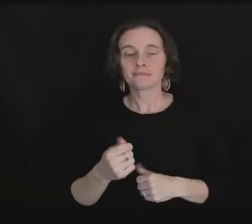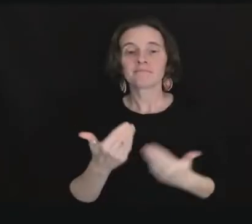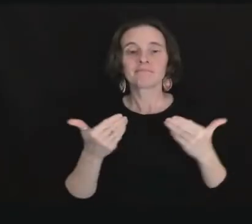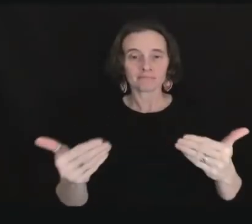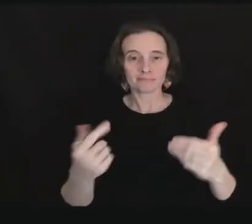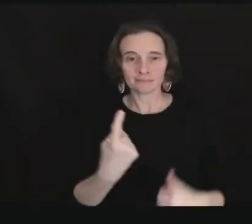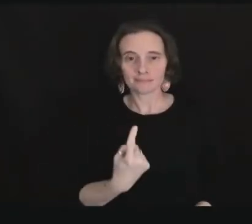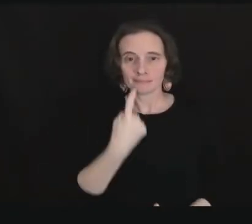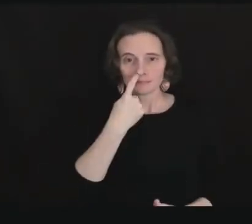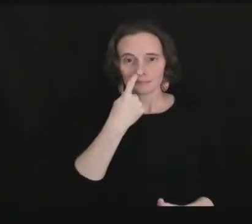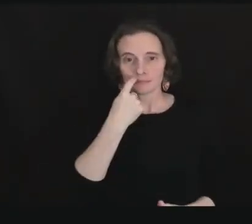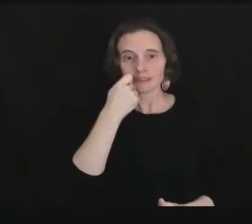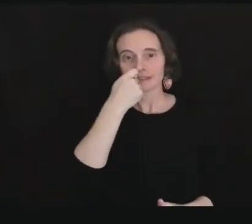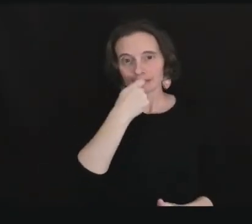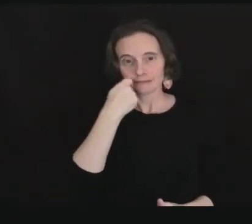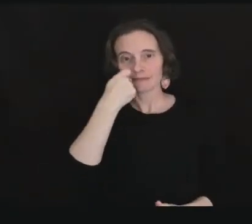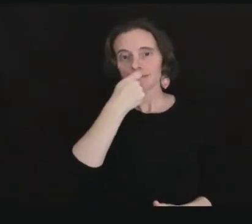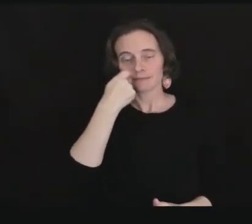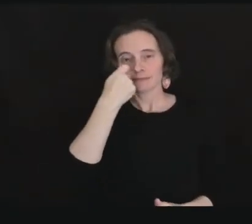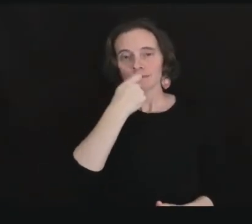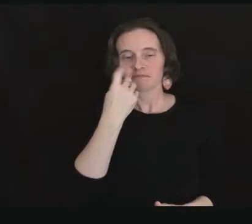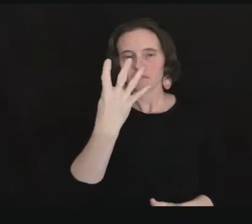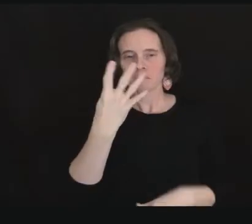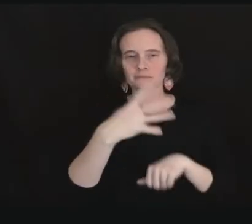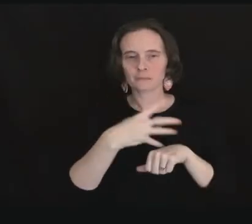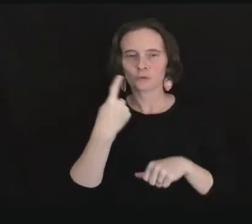Gently insert the swab into a nostril.